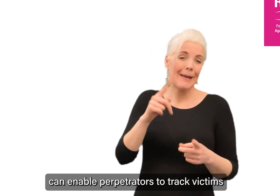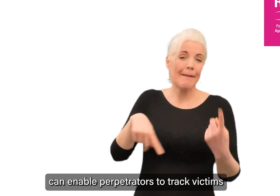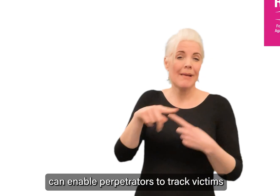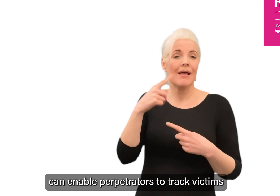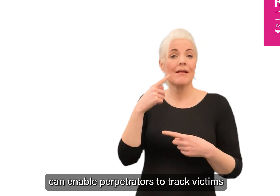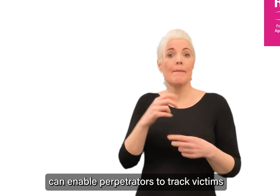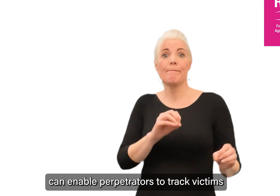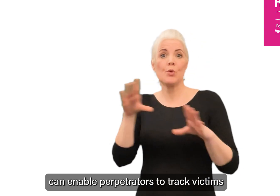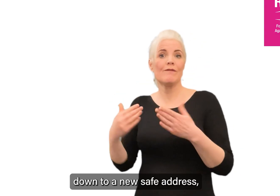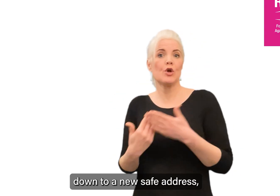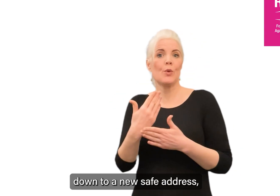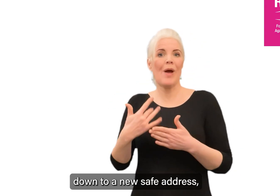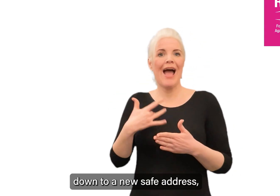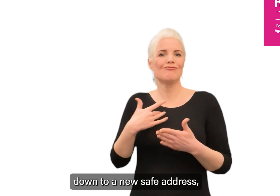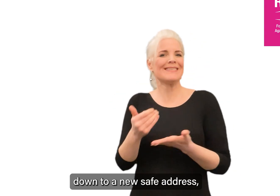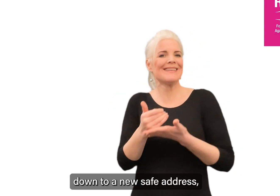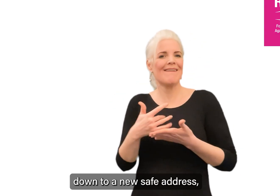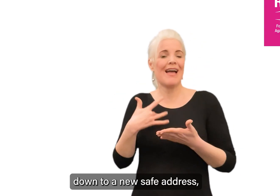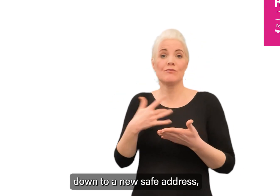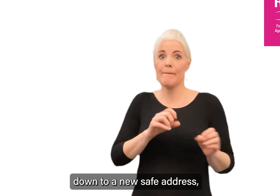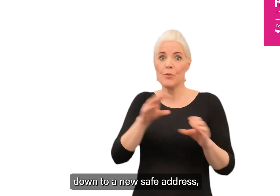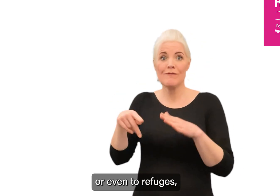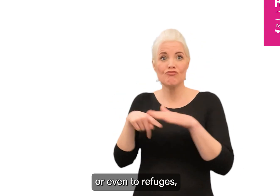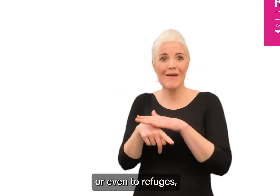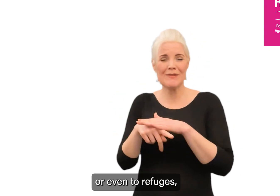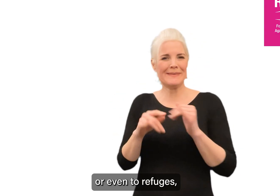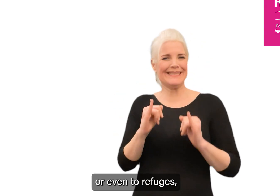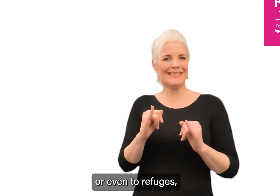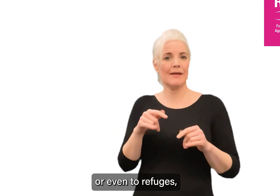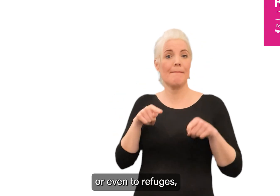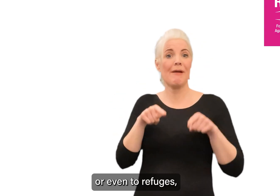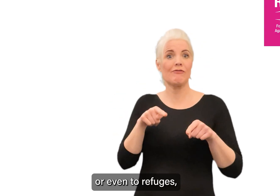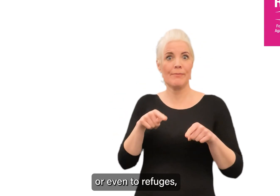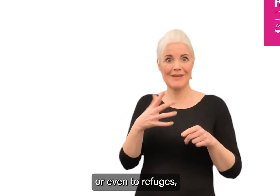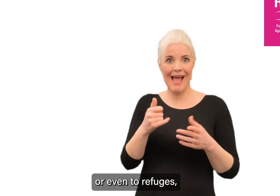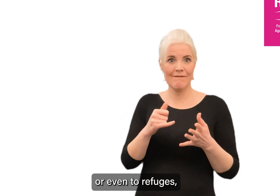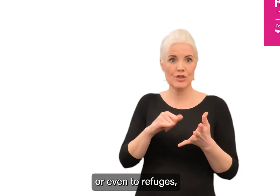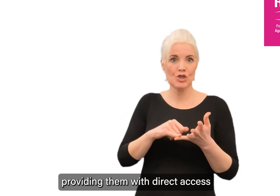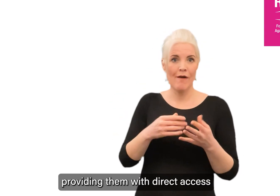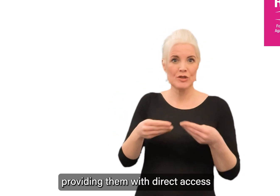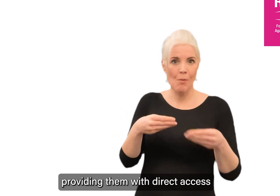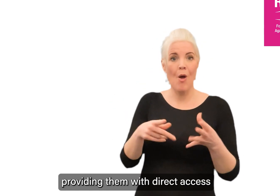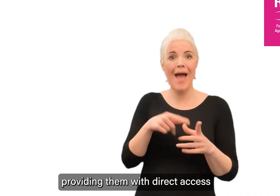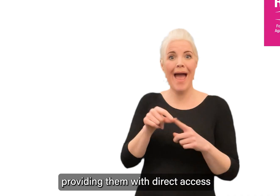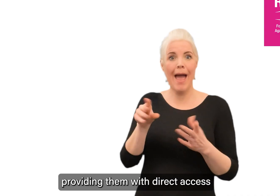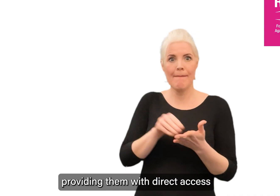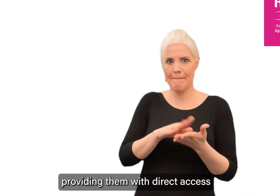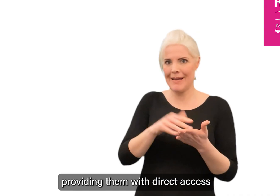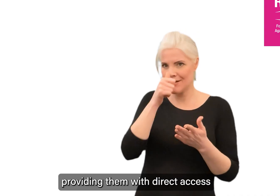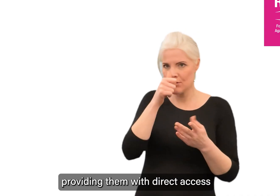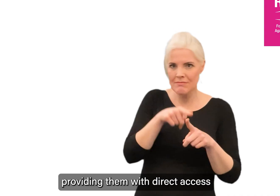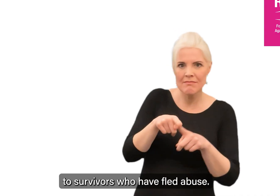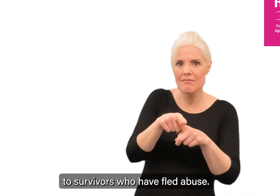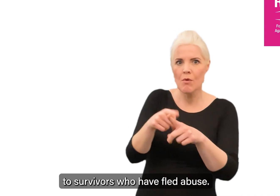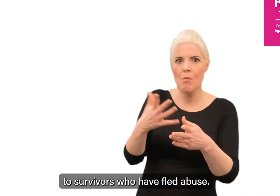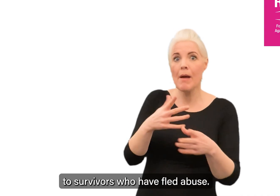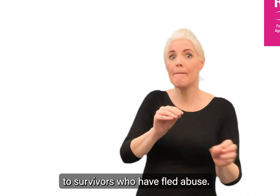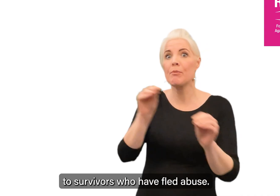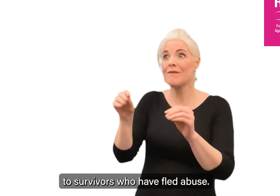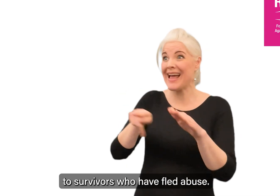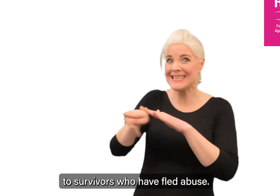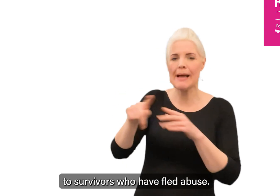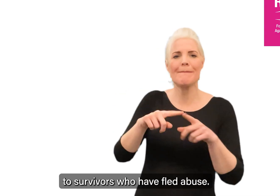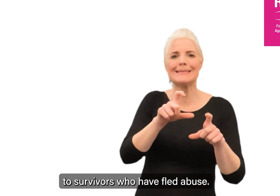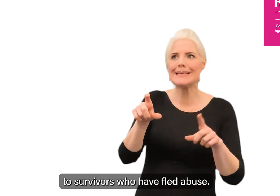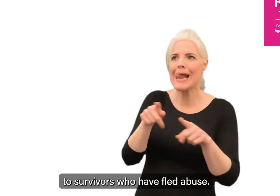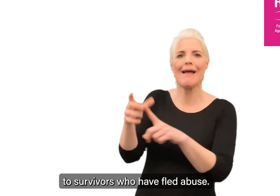to track victims down to a new safe address or even to refuges, providing them with direct access to survivors